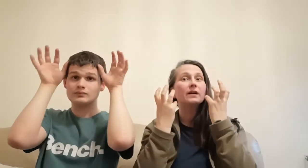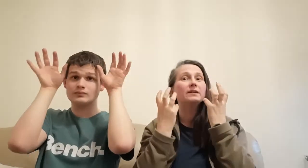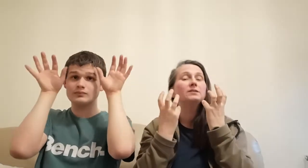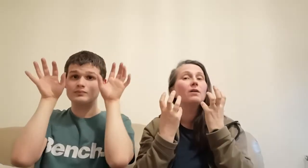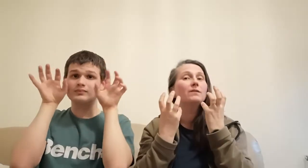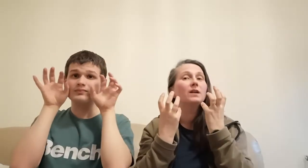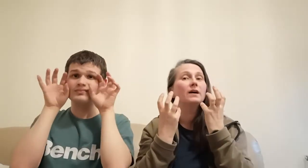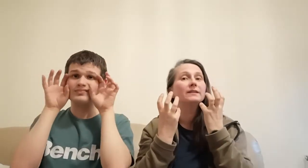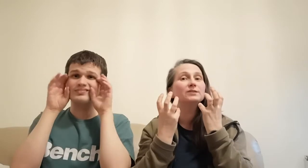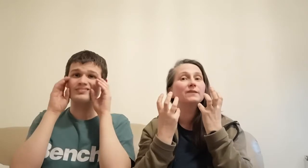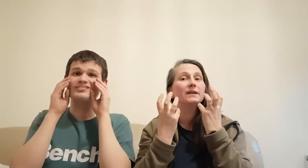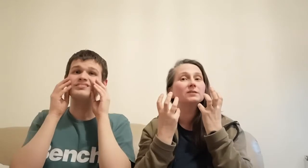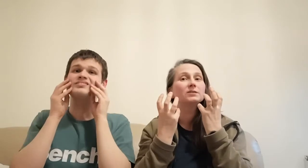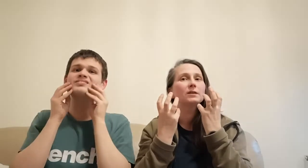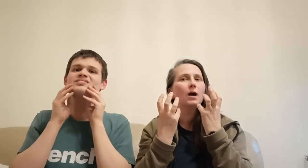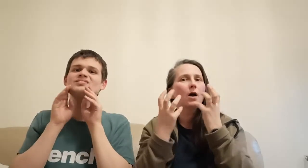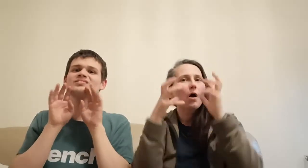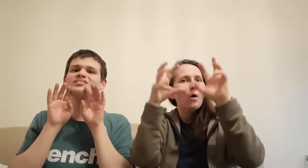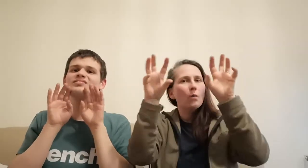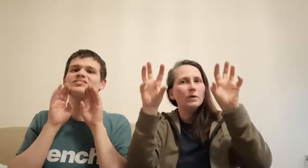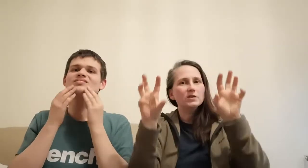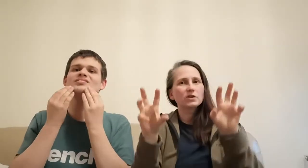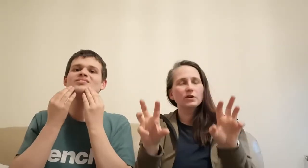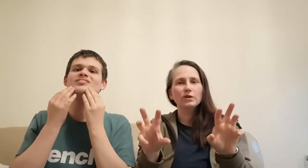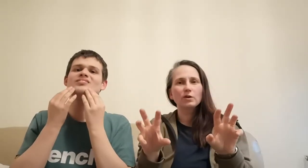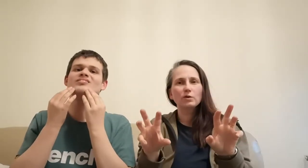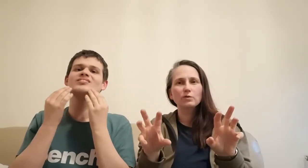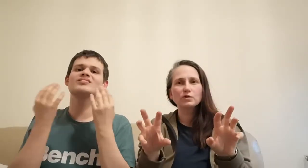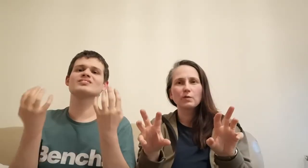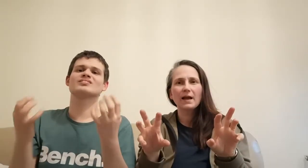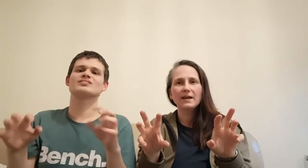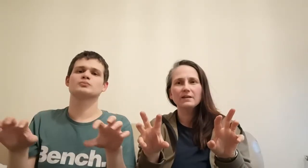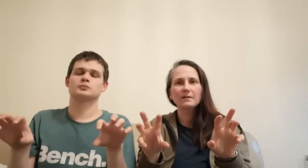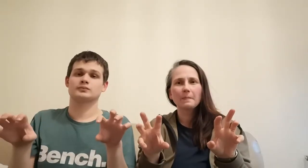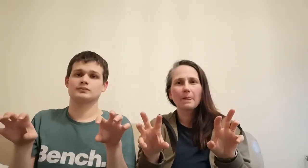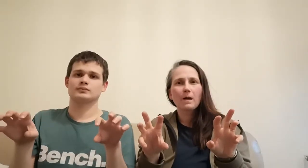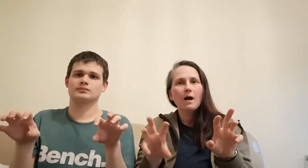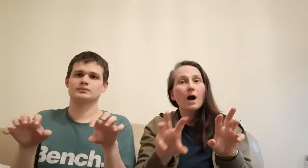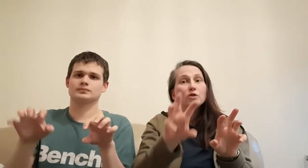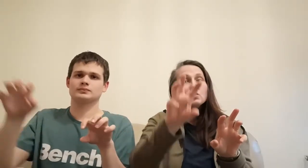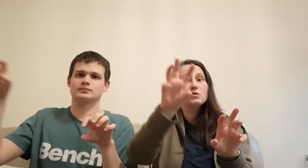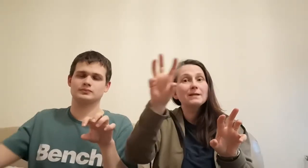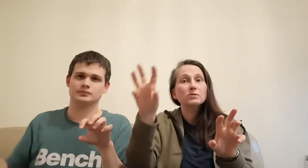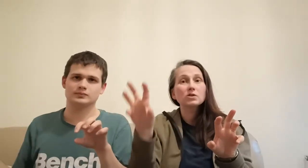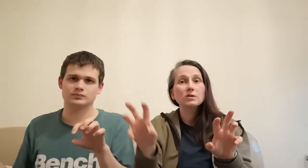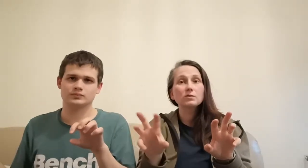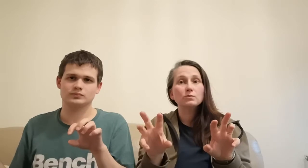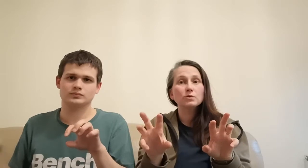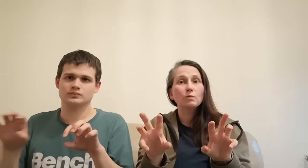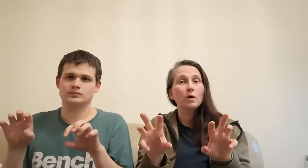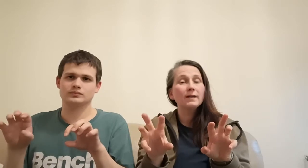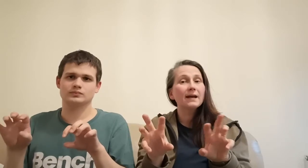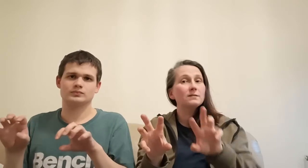of the lion's face. We turn our claws away and two little circles. One hand